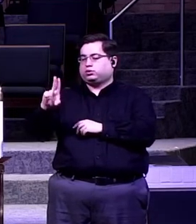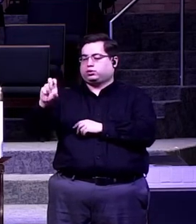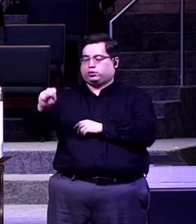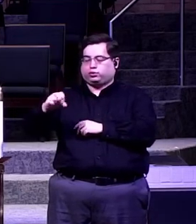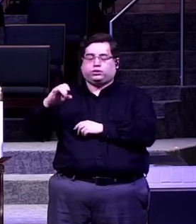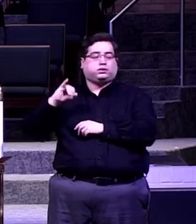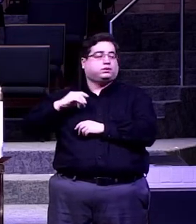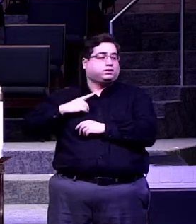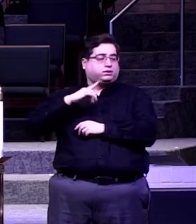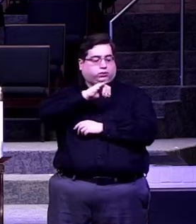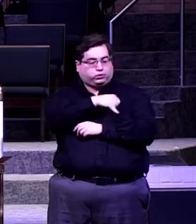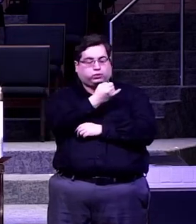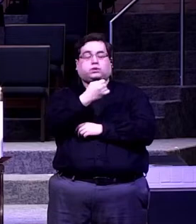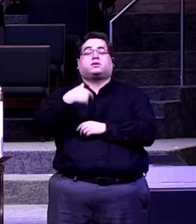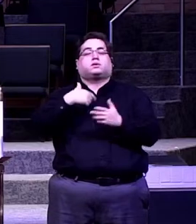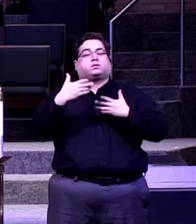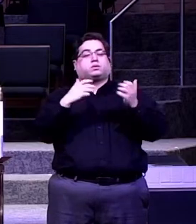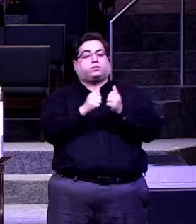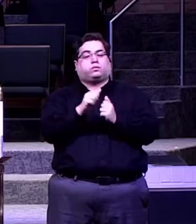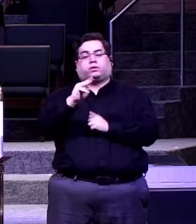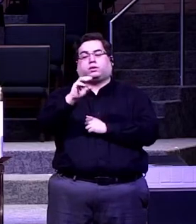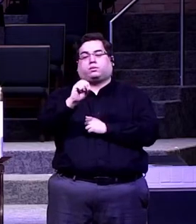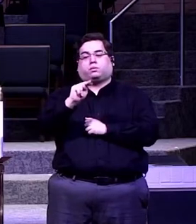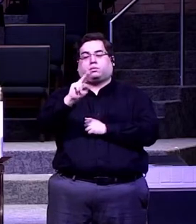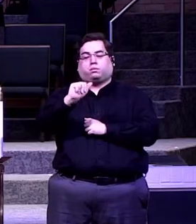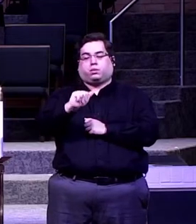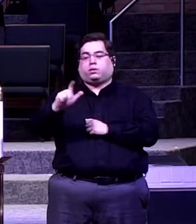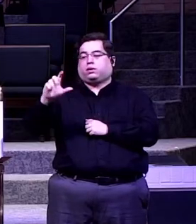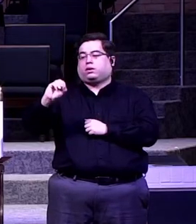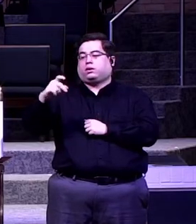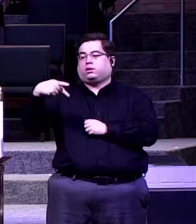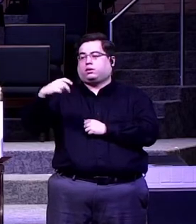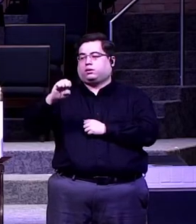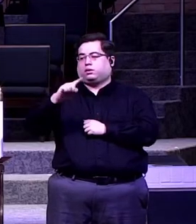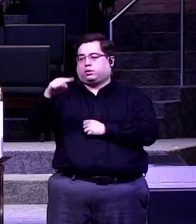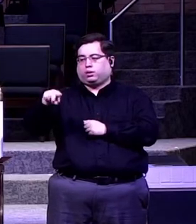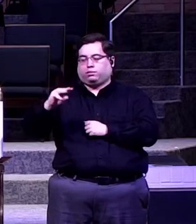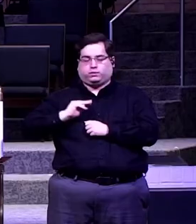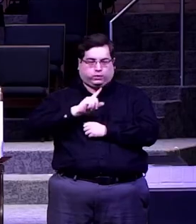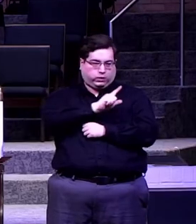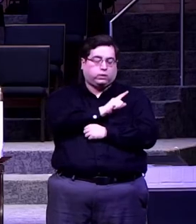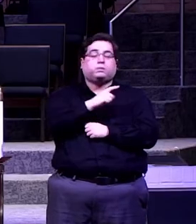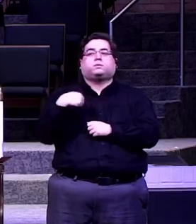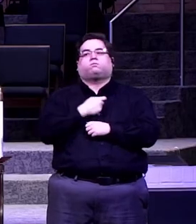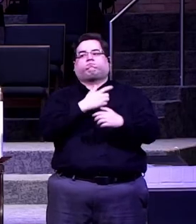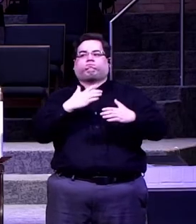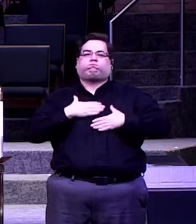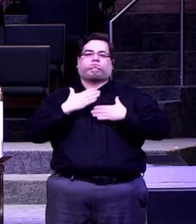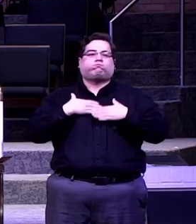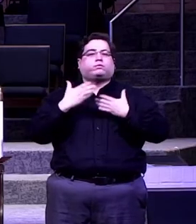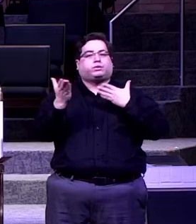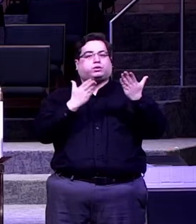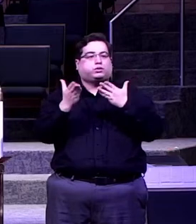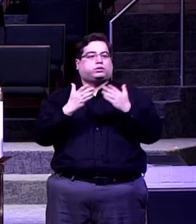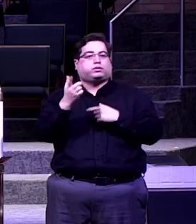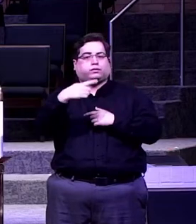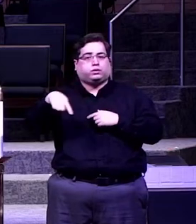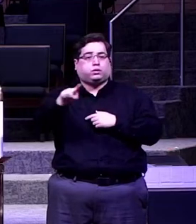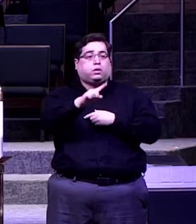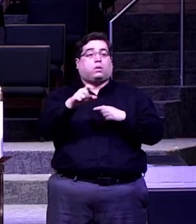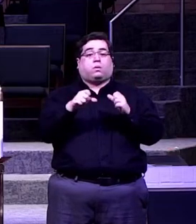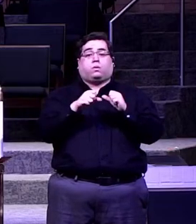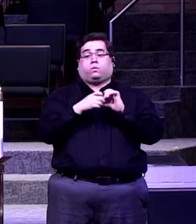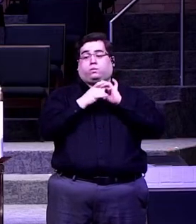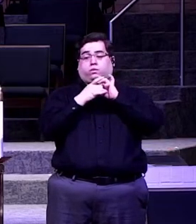Mona Lopez, and we are delighted to be your servants today. So with regard to